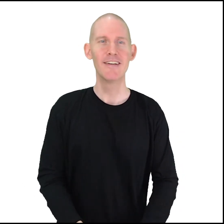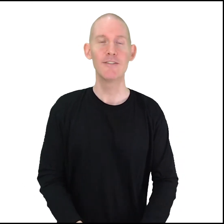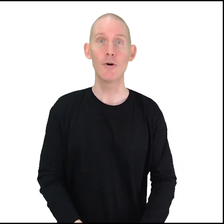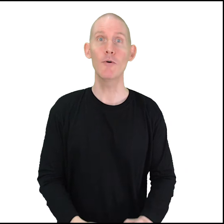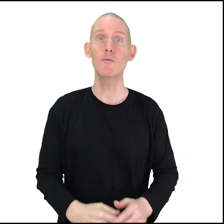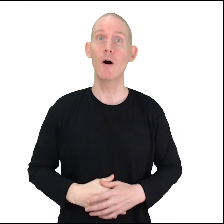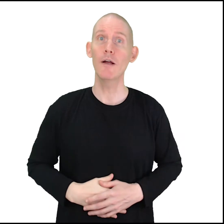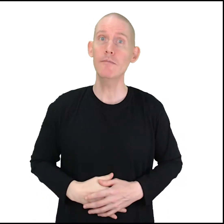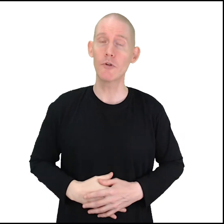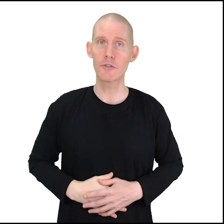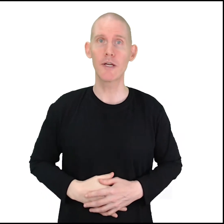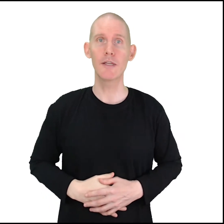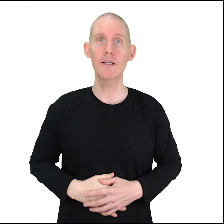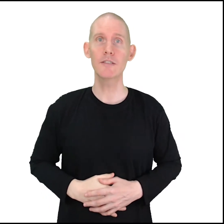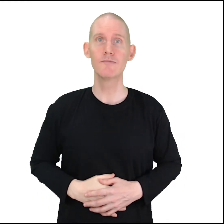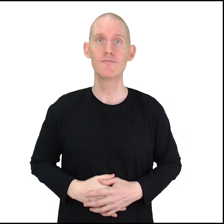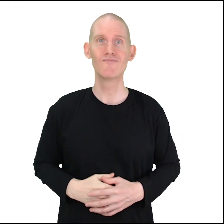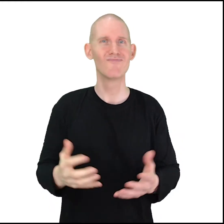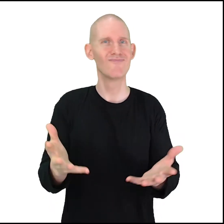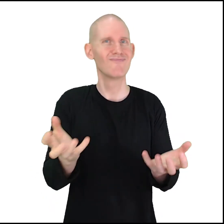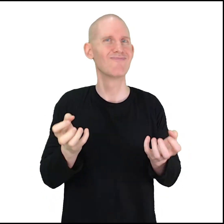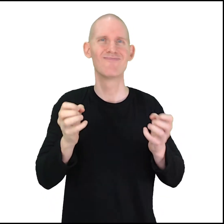don't want looks like this.